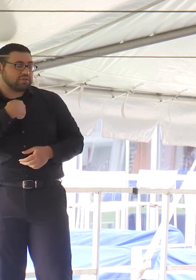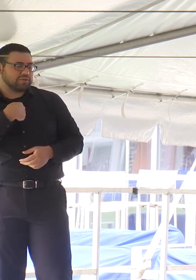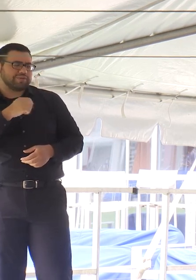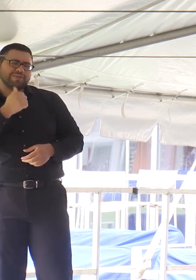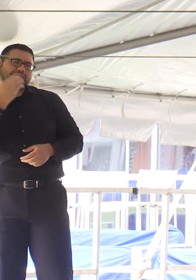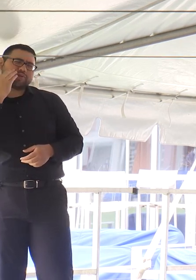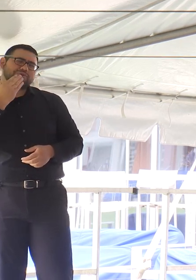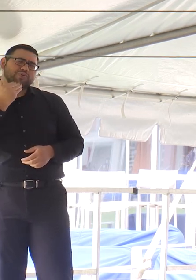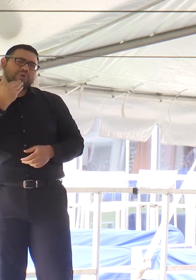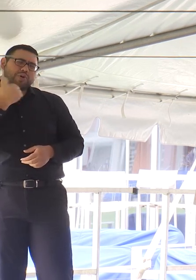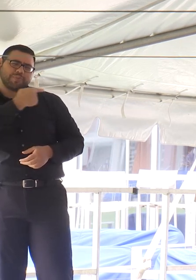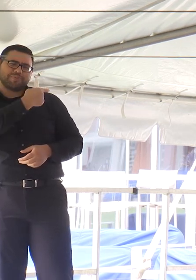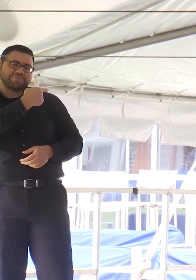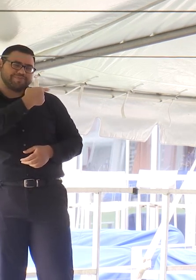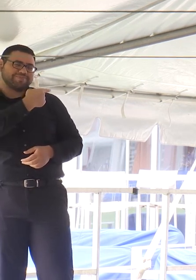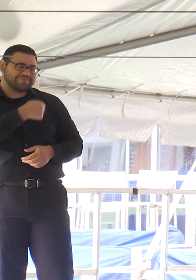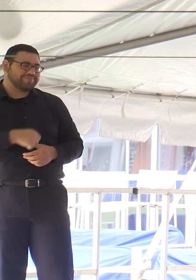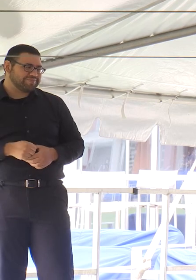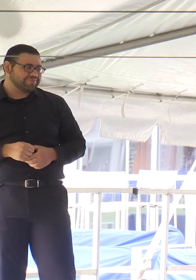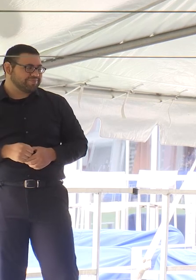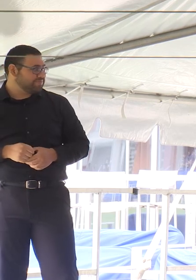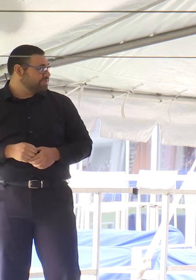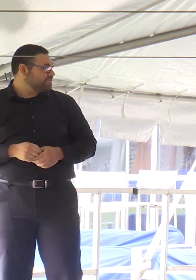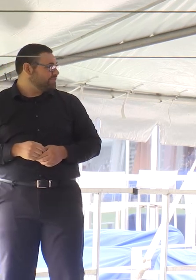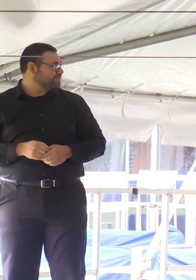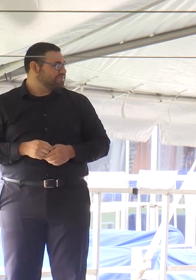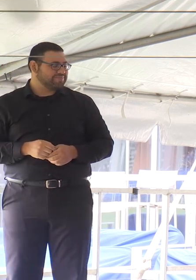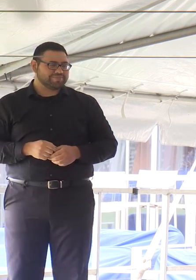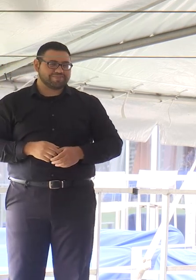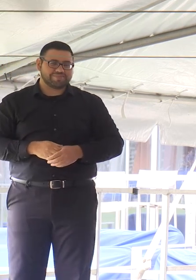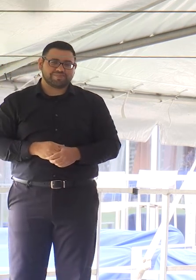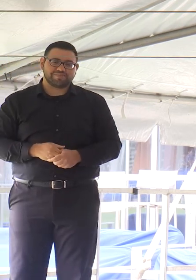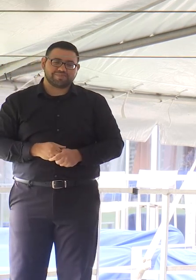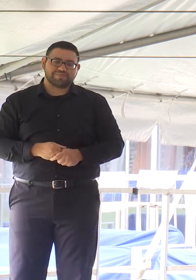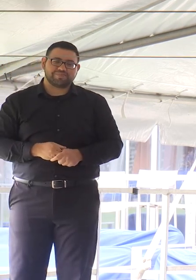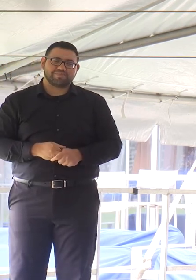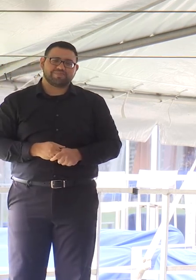he adorable? Yeah. Come up